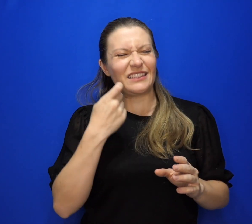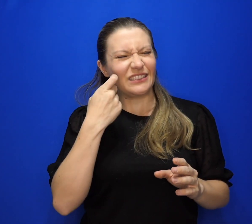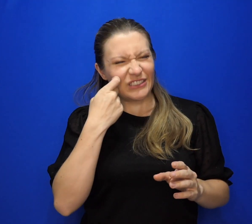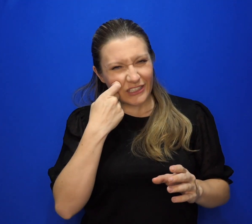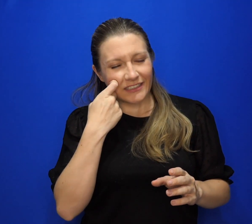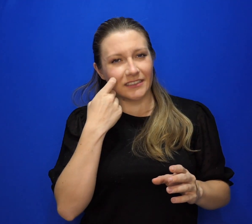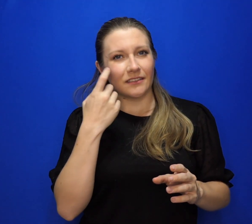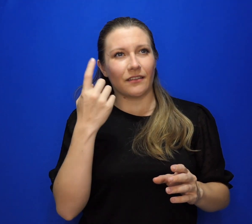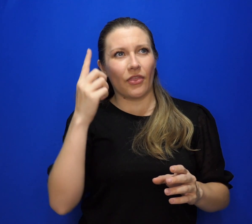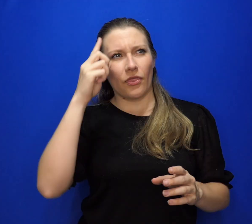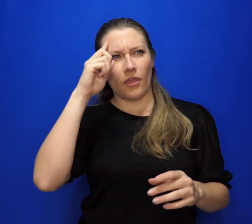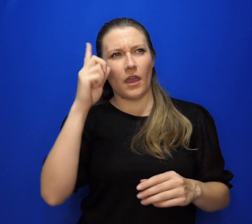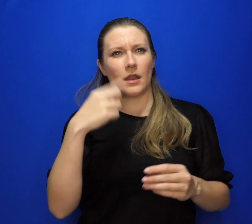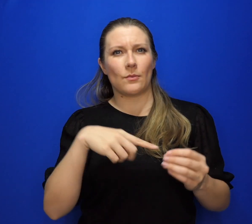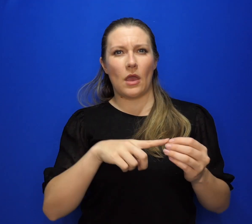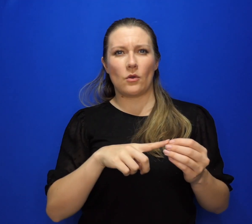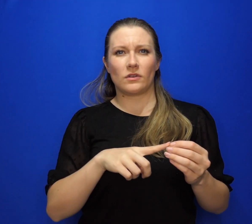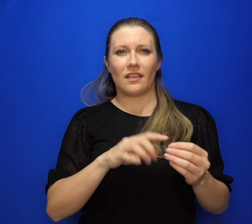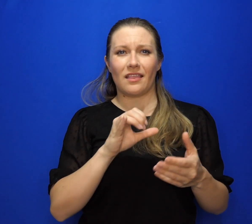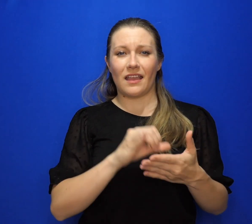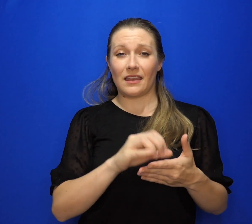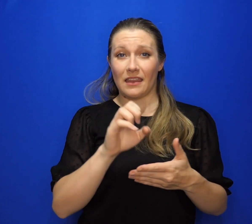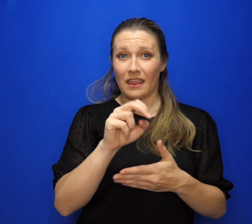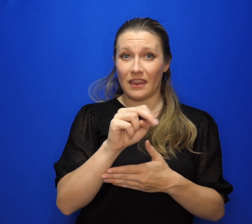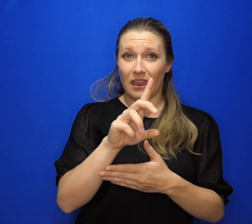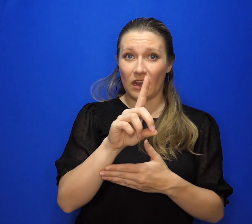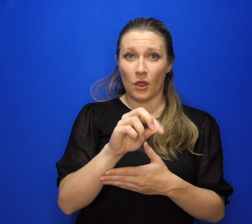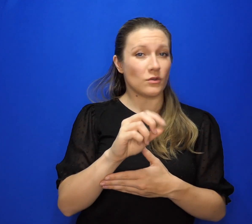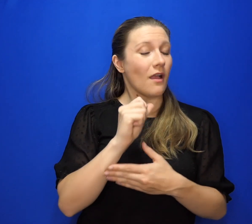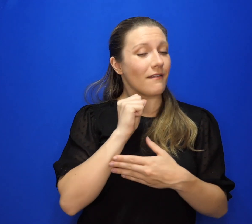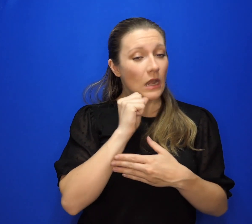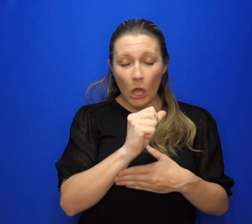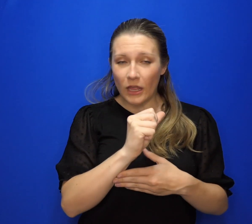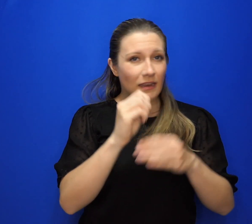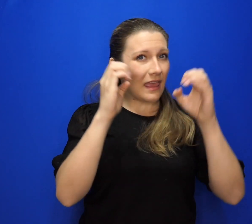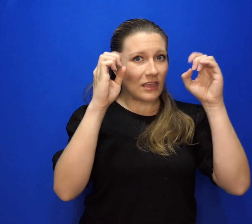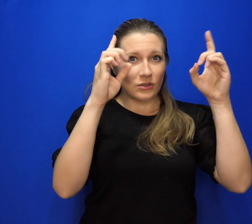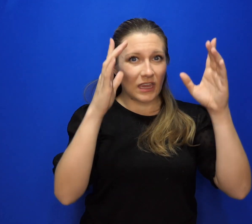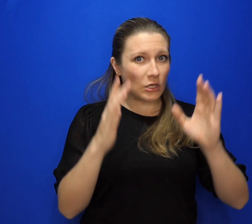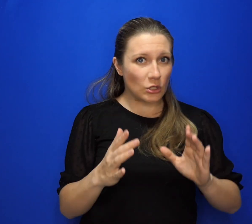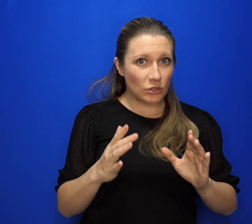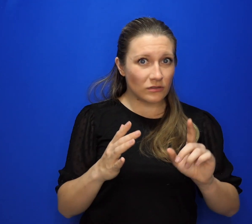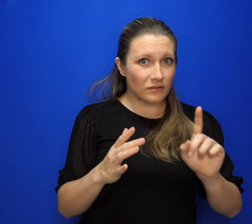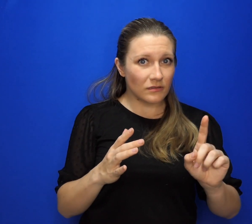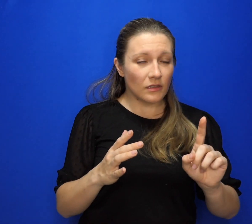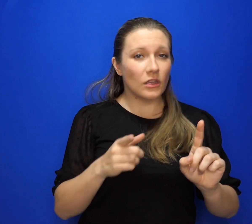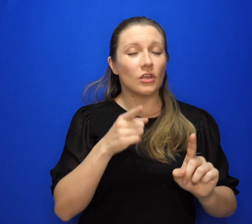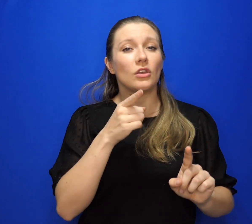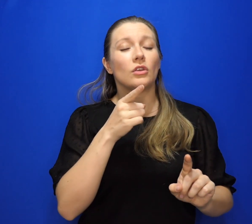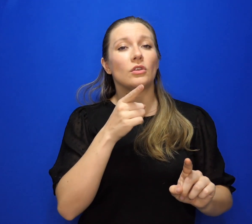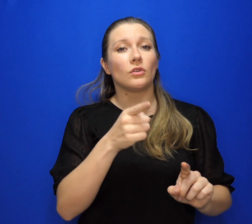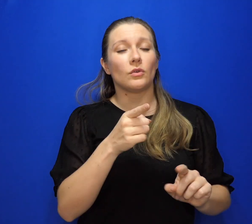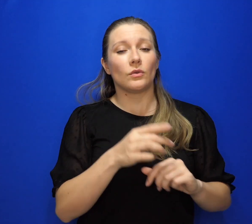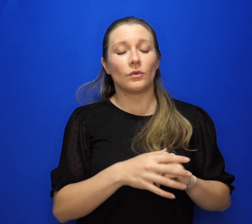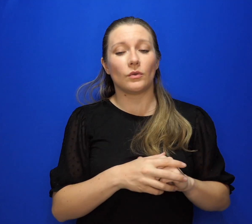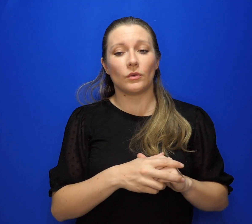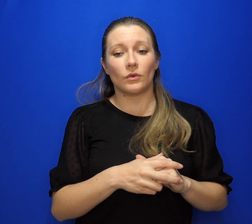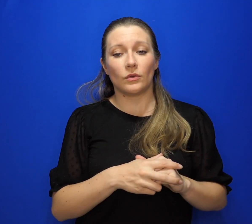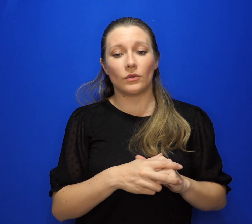that endos are not educators. No. You may find a really good endo who does talk you